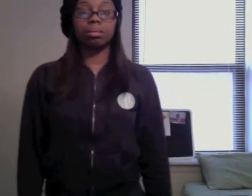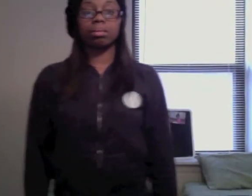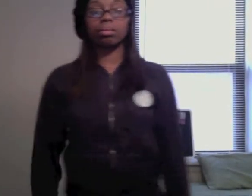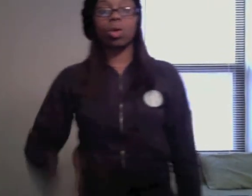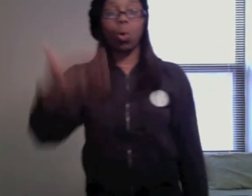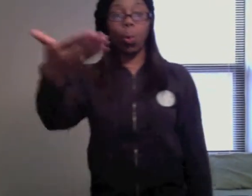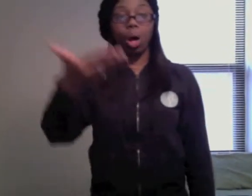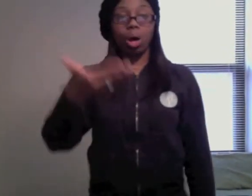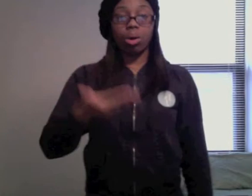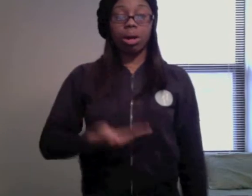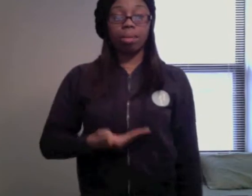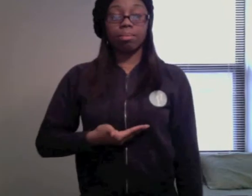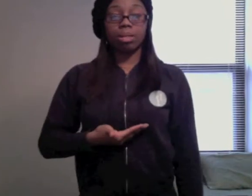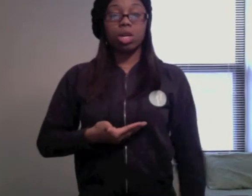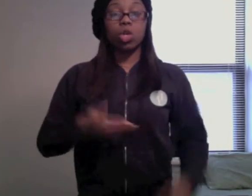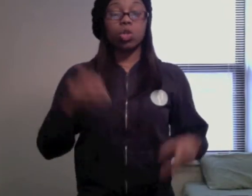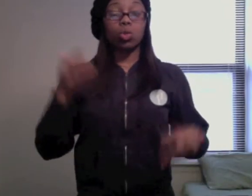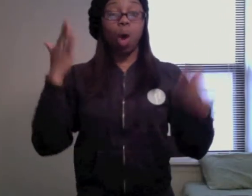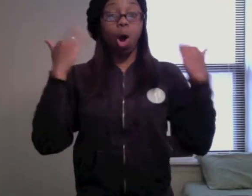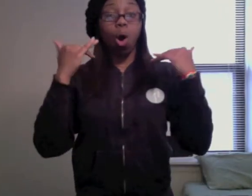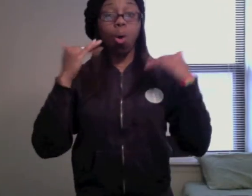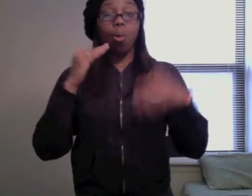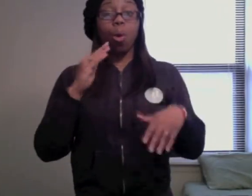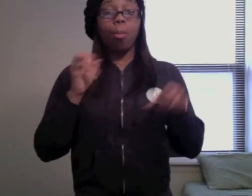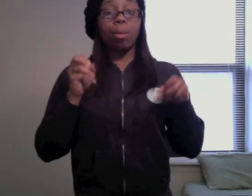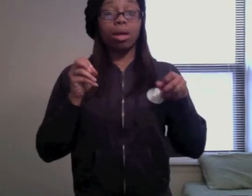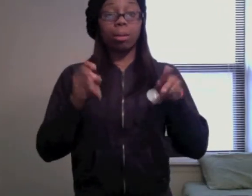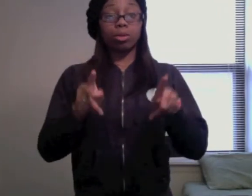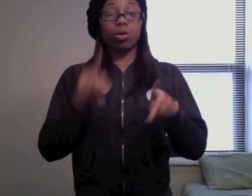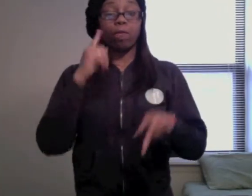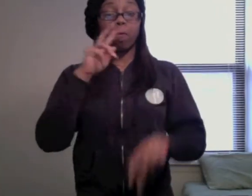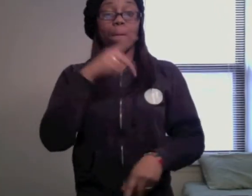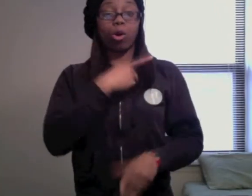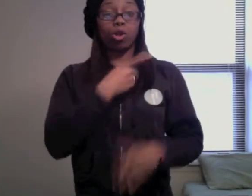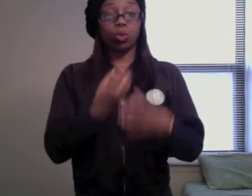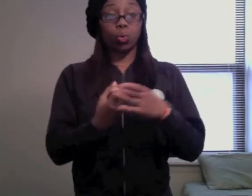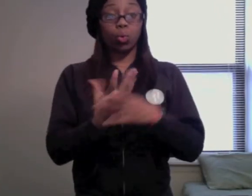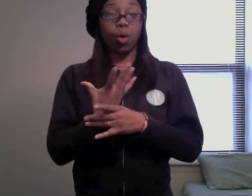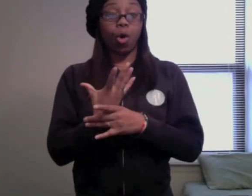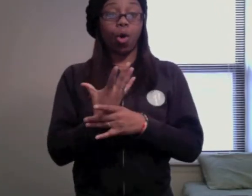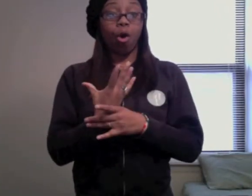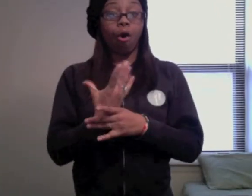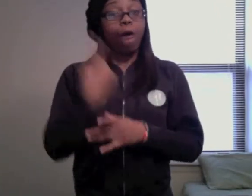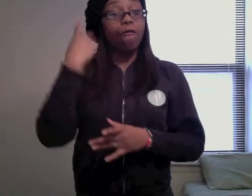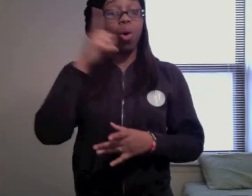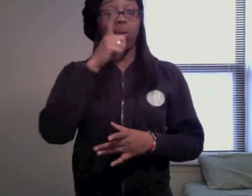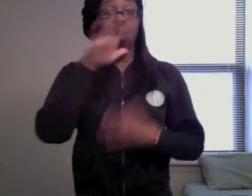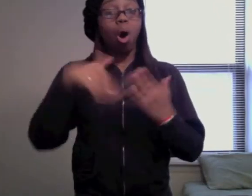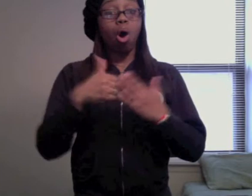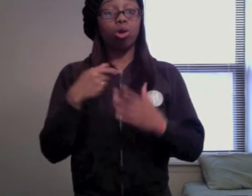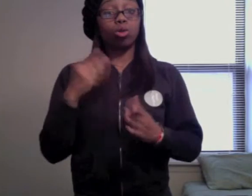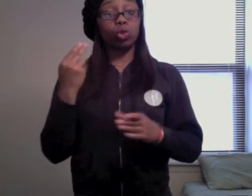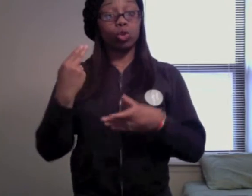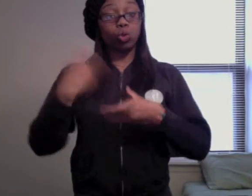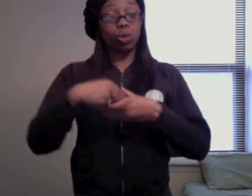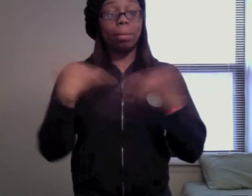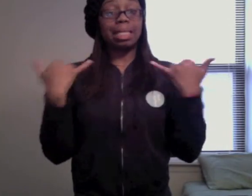Welcome to what I hope will be an opportunity for personal growth to all who join me today. My name is Jenna